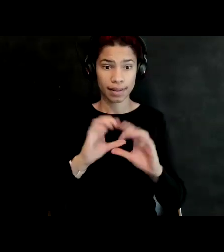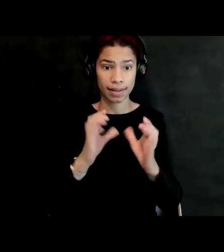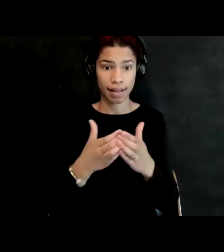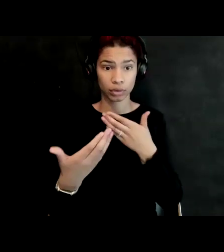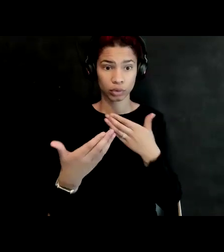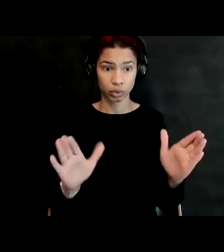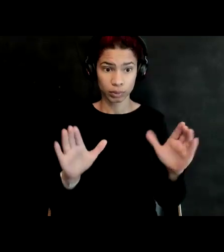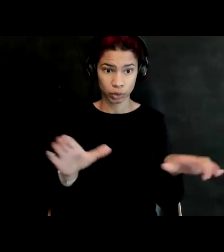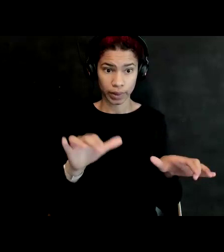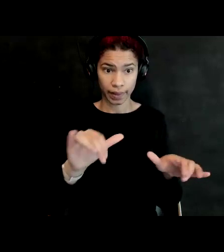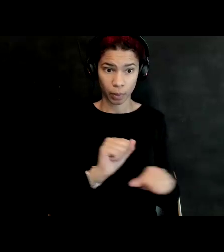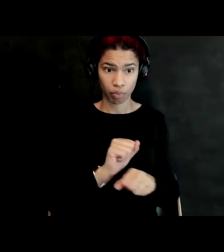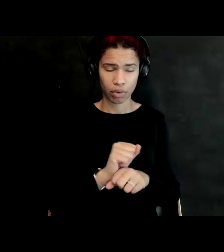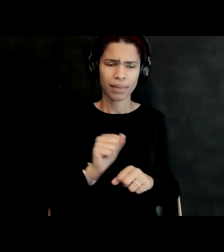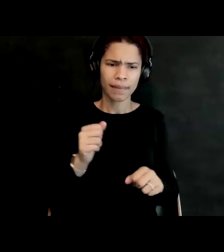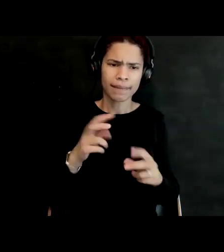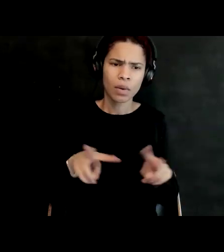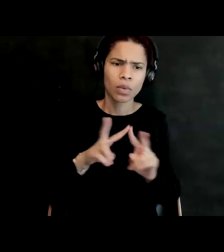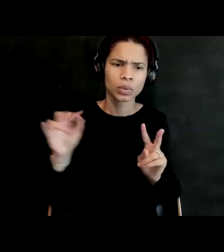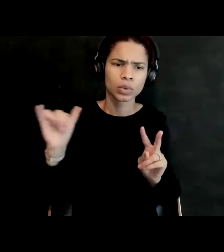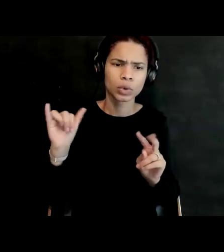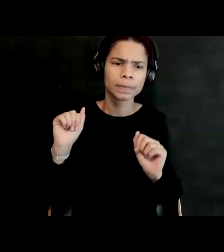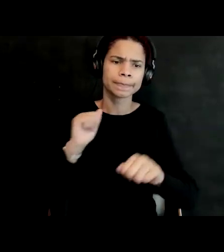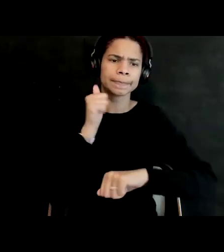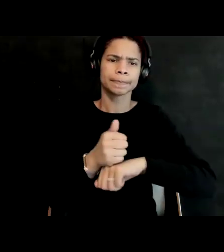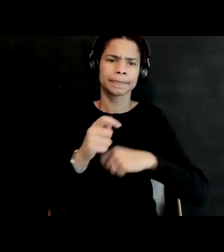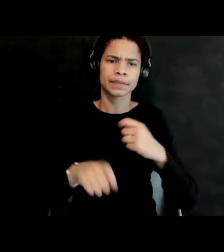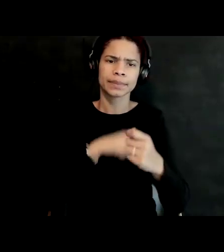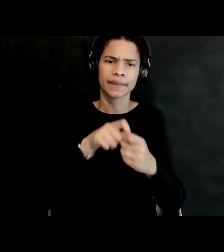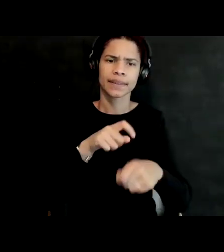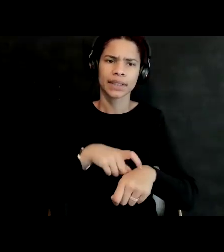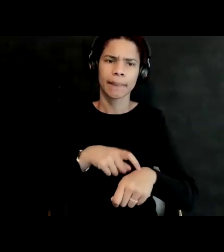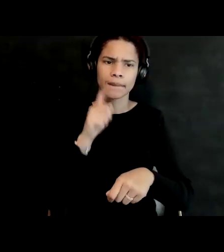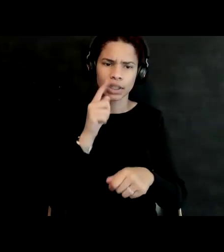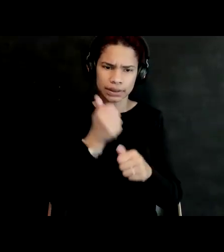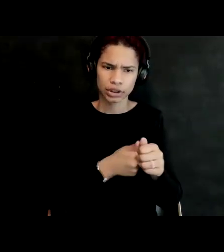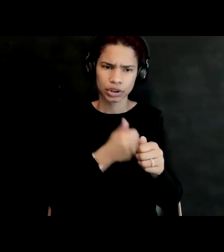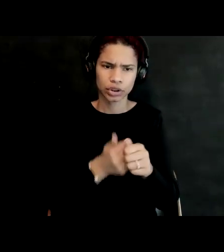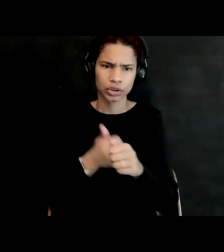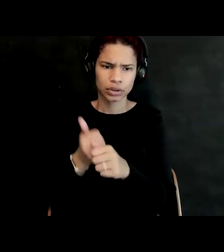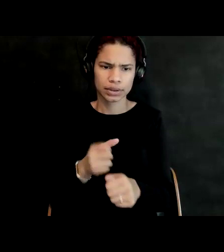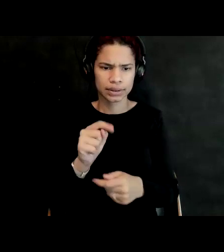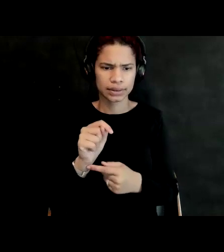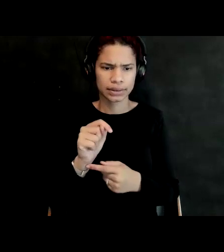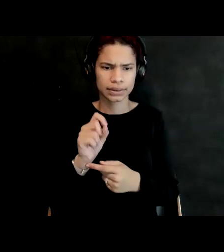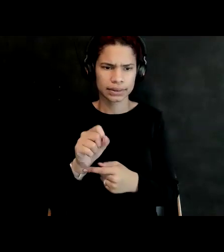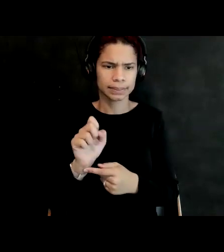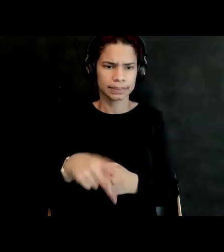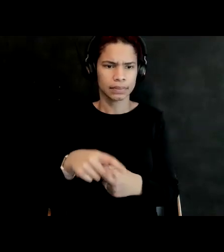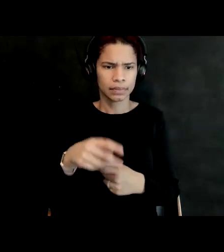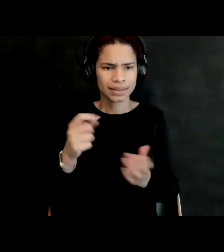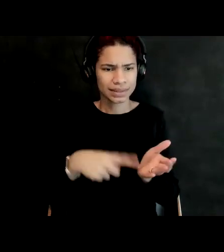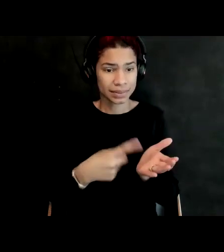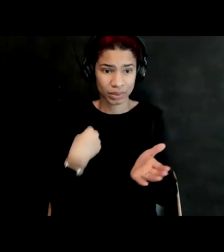sort of arrange how much time you care to spend doing each step, because sometimes we're pressed for time and we can't do the